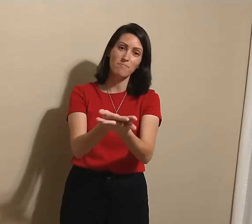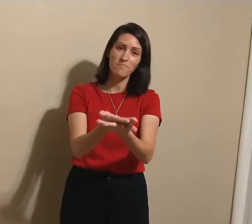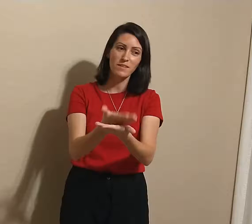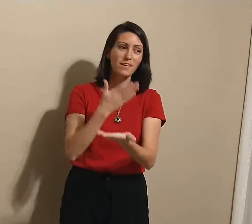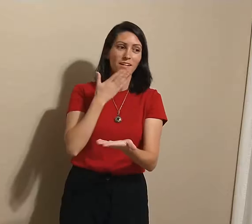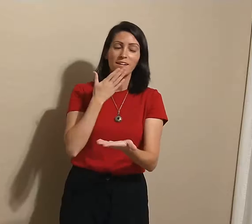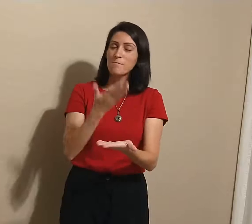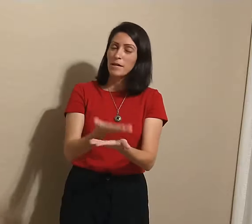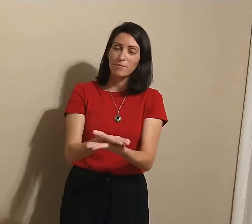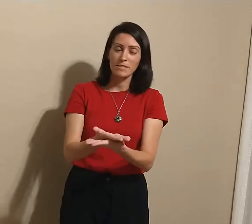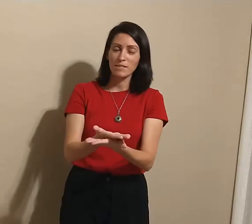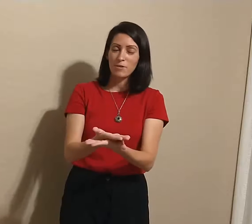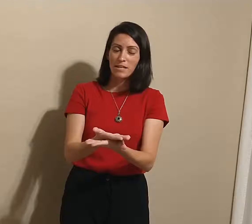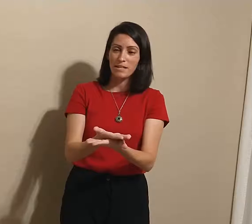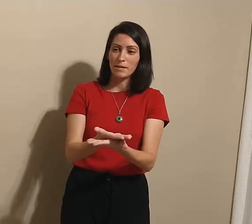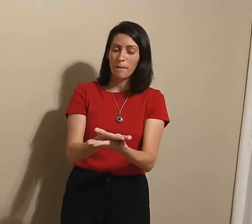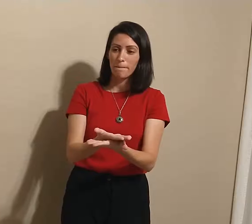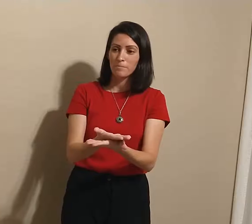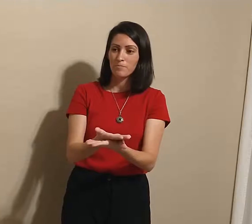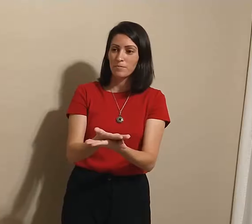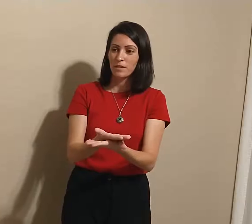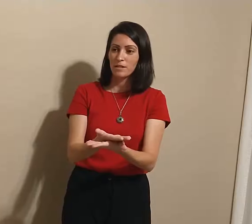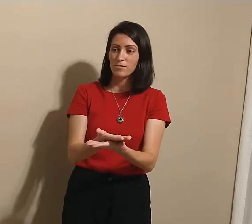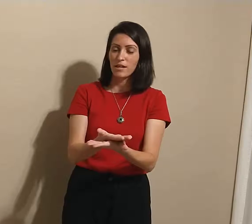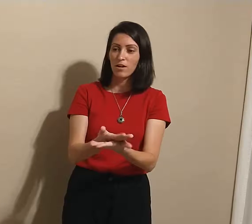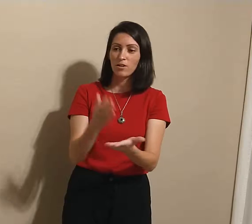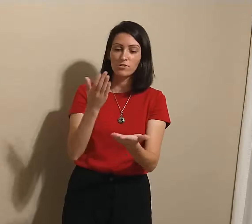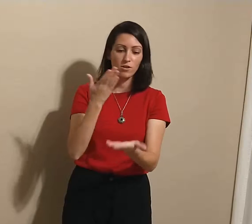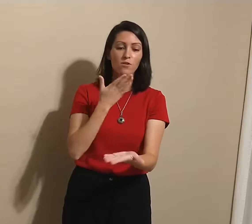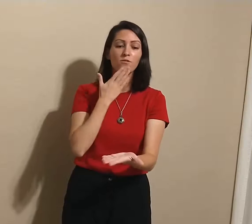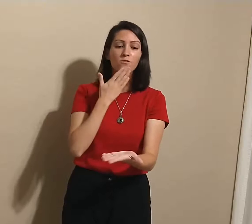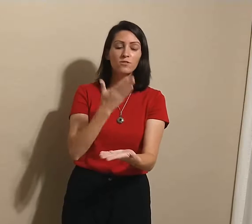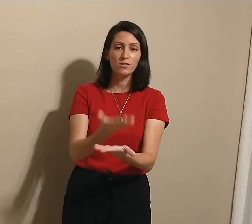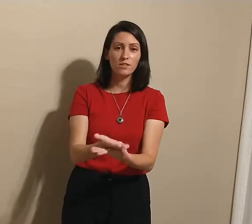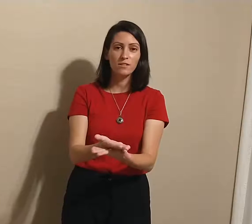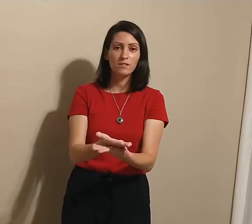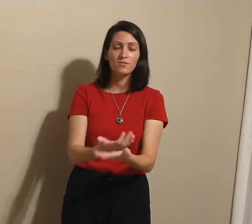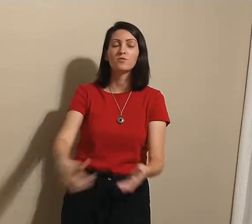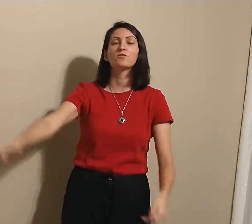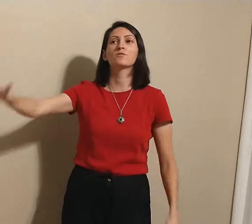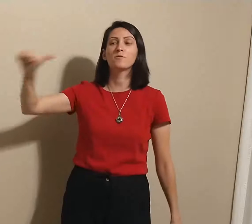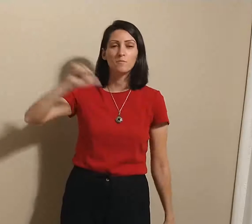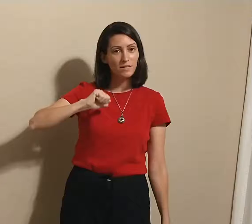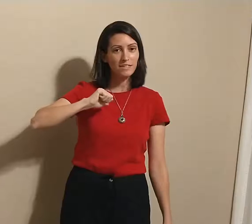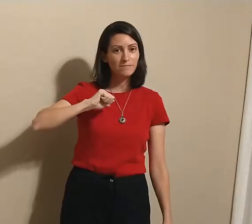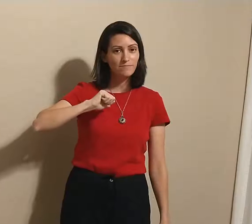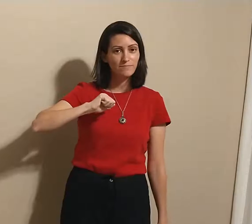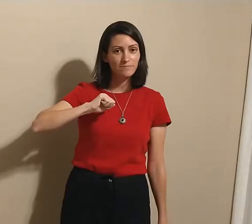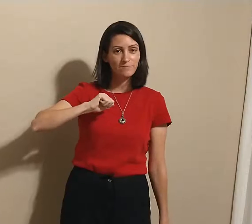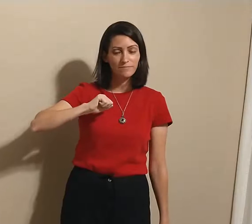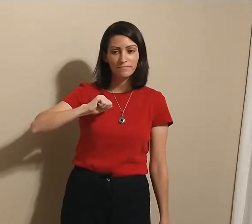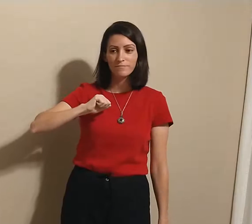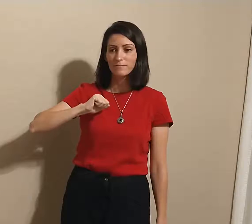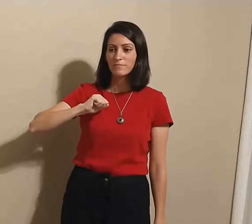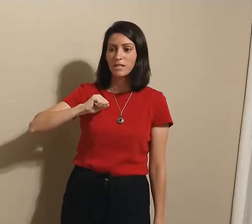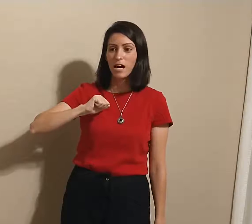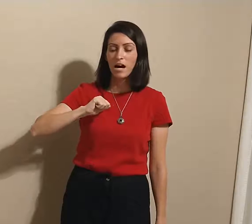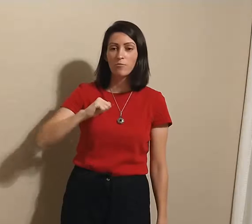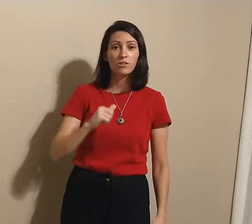them. Anyways, that's what I think. Okay, so they are so good to me. I want